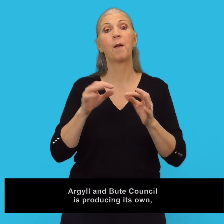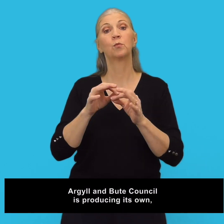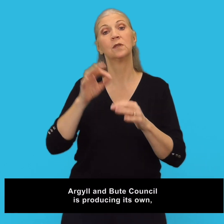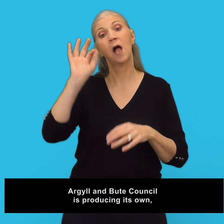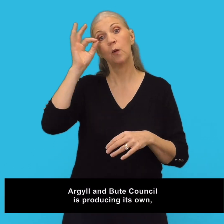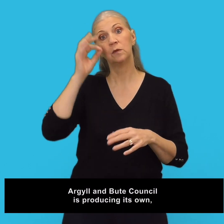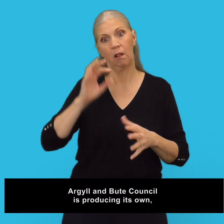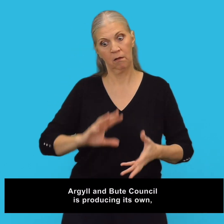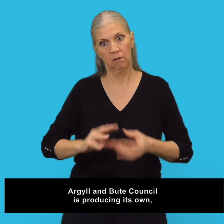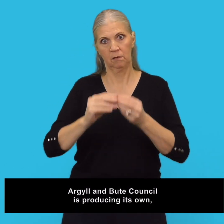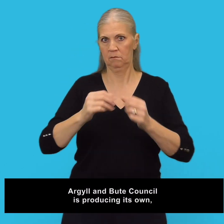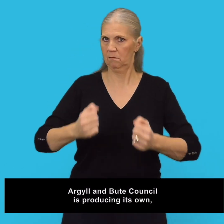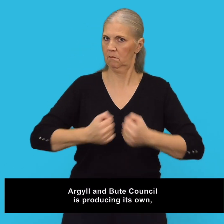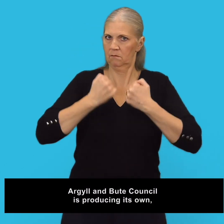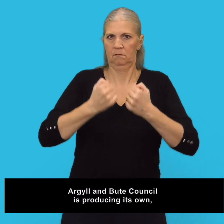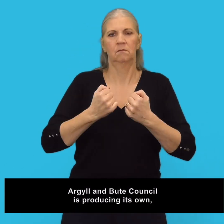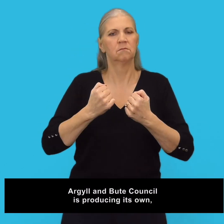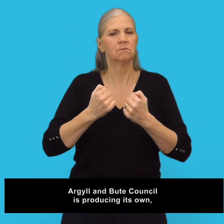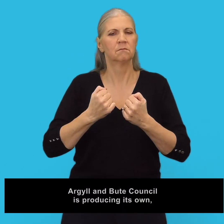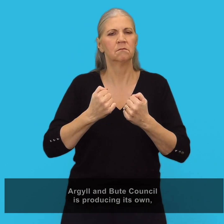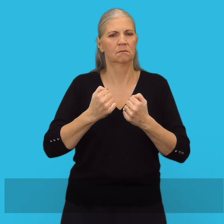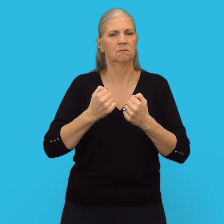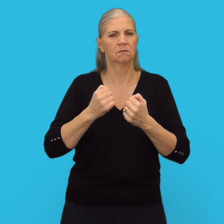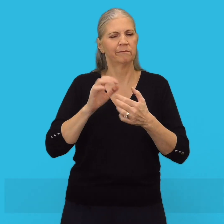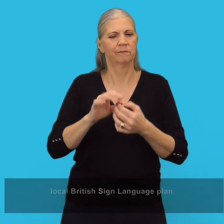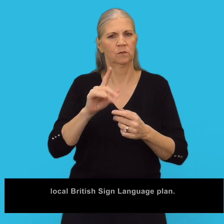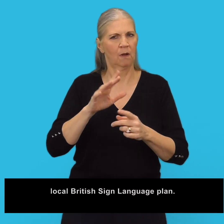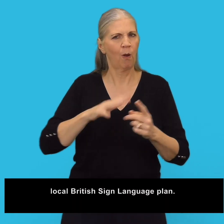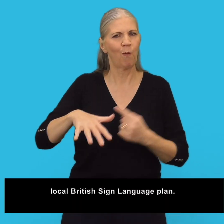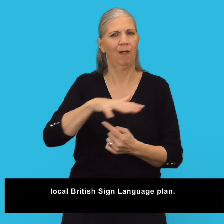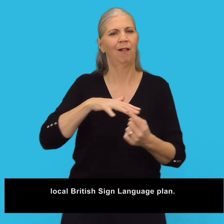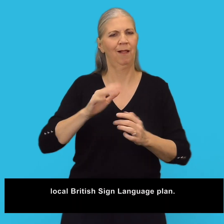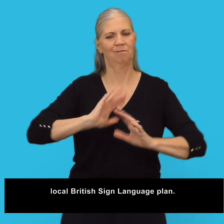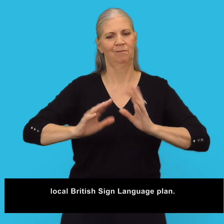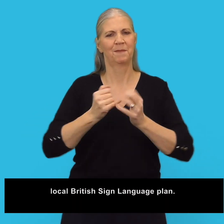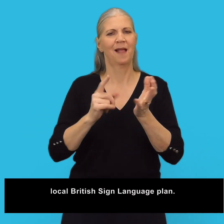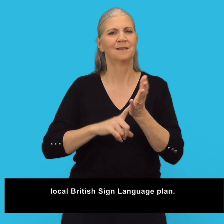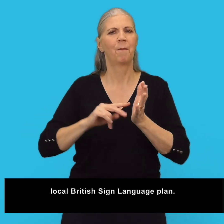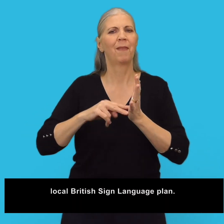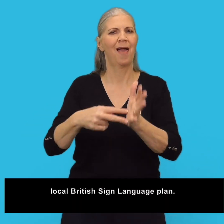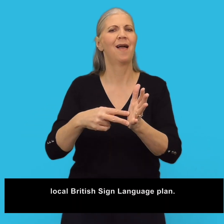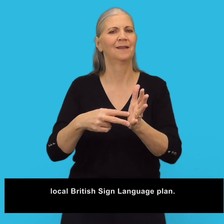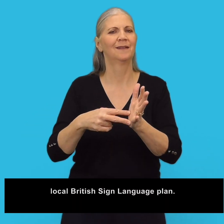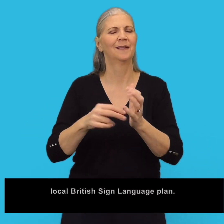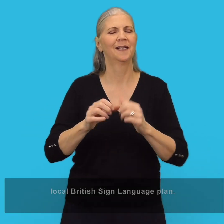Argyll and Bute Council is producing its own local British Sign Language Plan.